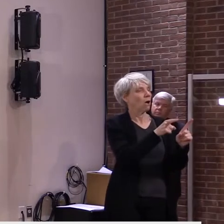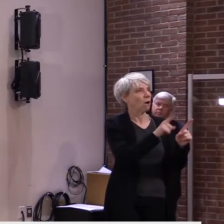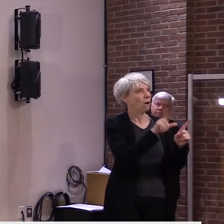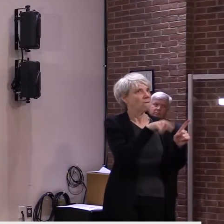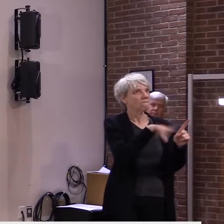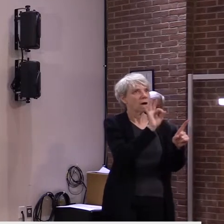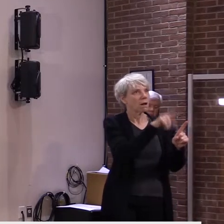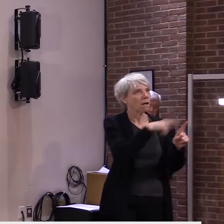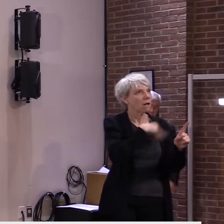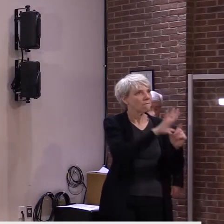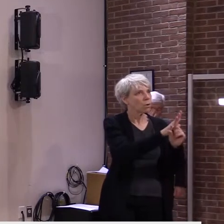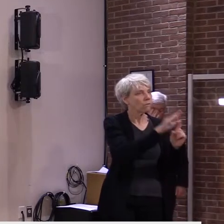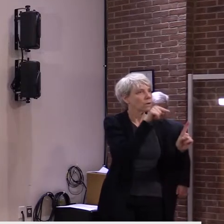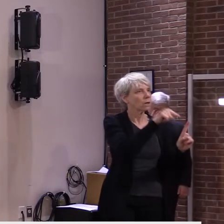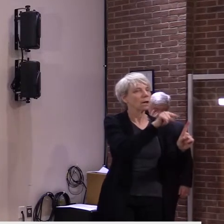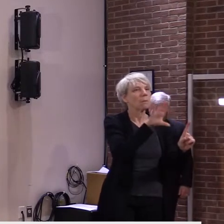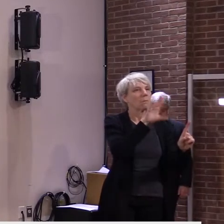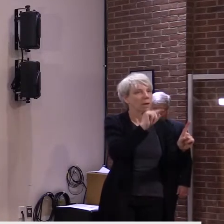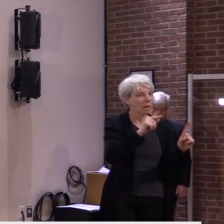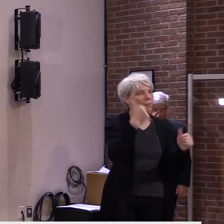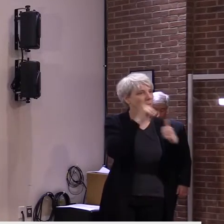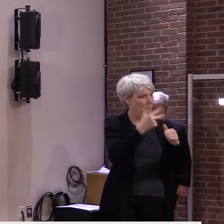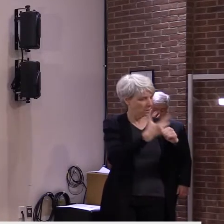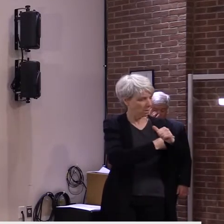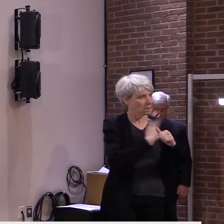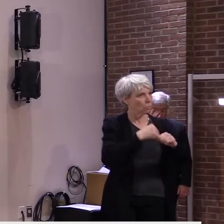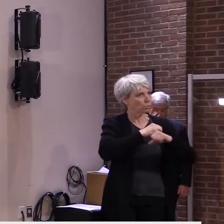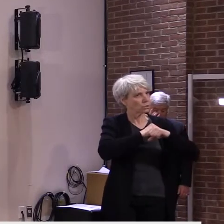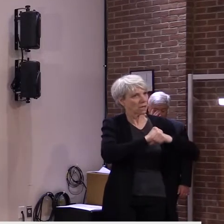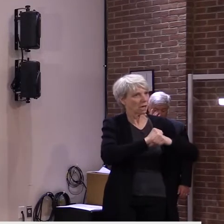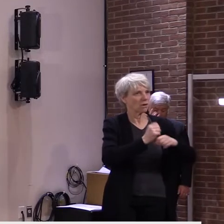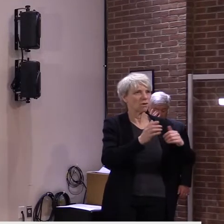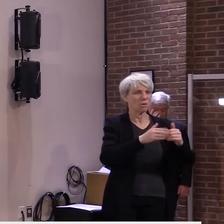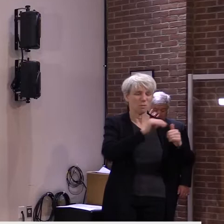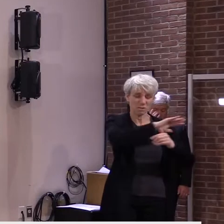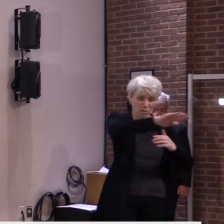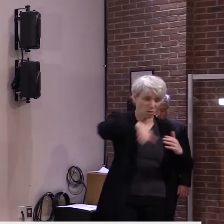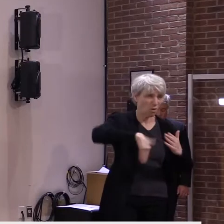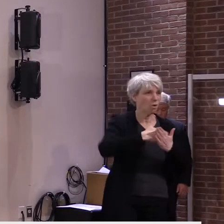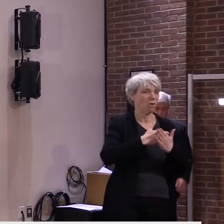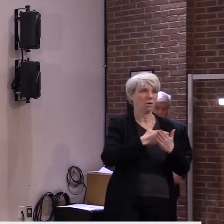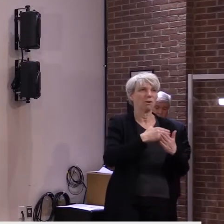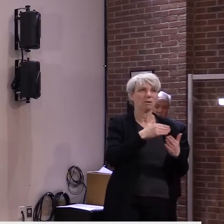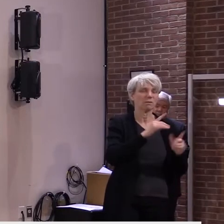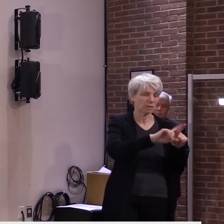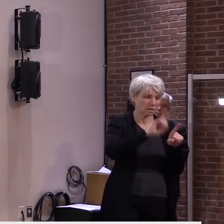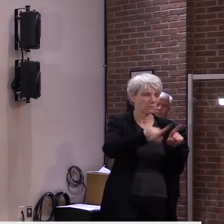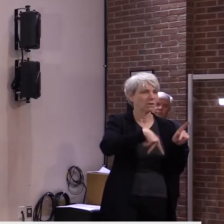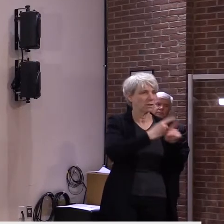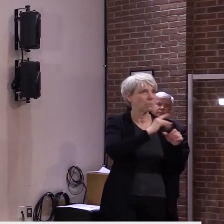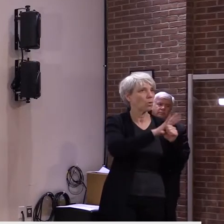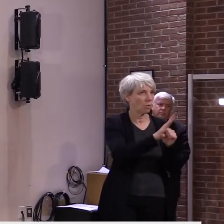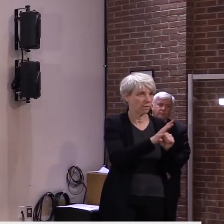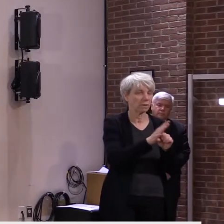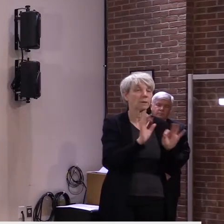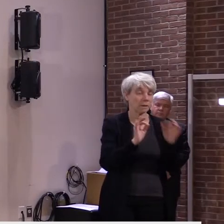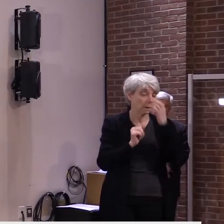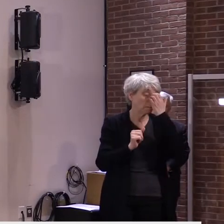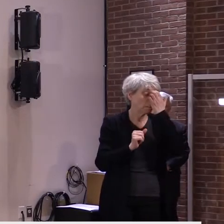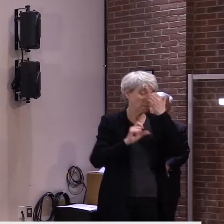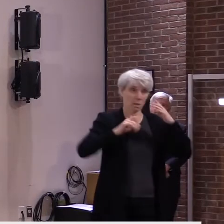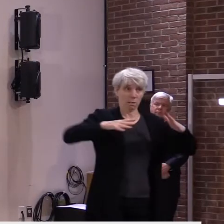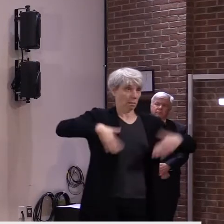highly protective against all of the most serious outcomes. And if you're not yet vaccinated or are just waiting for your